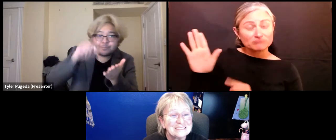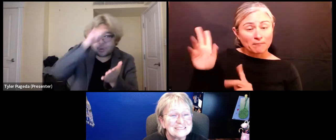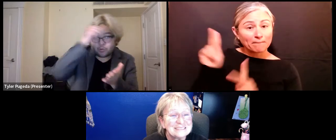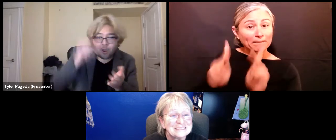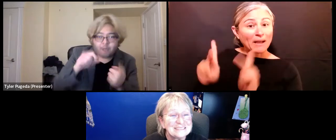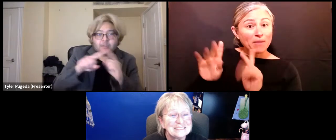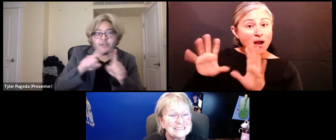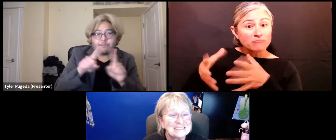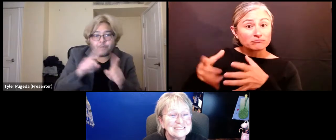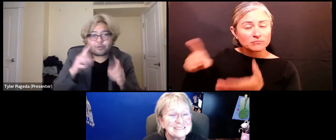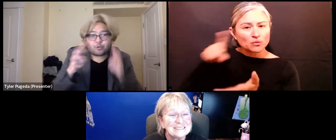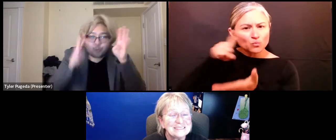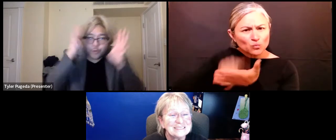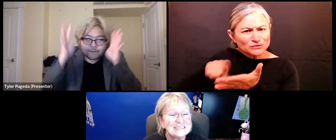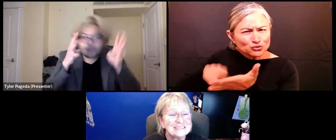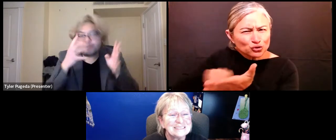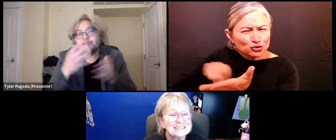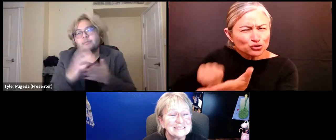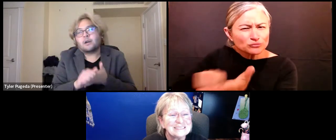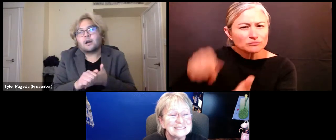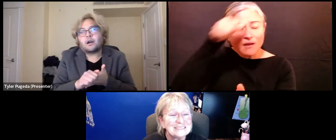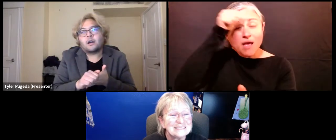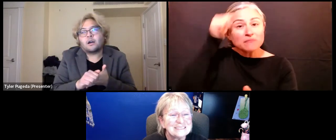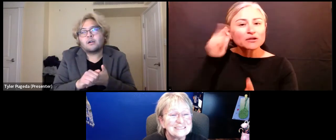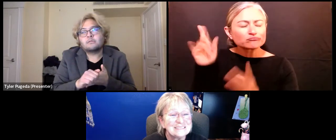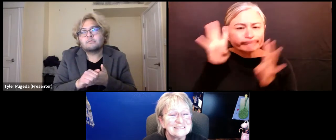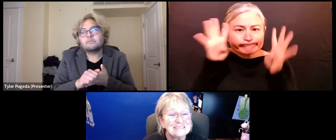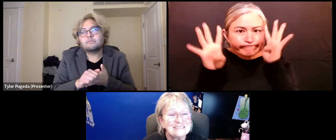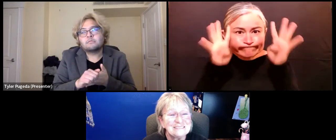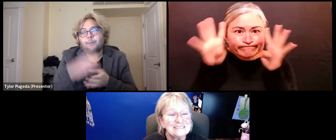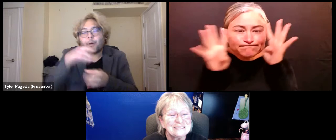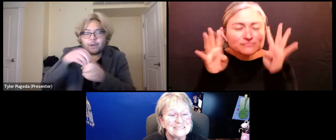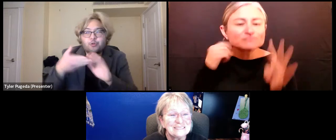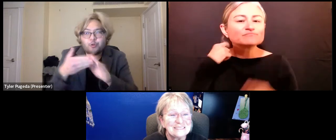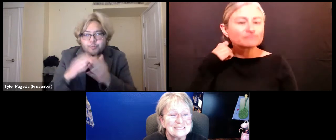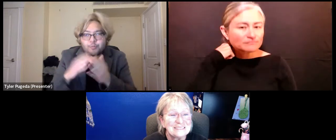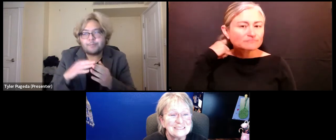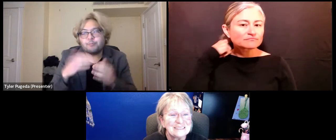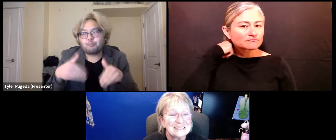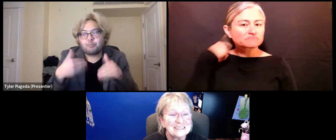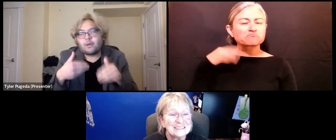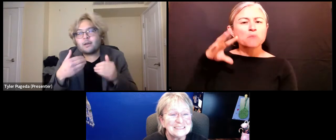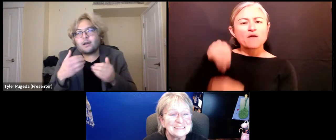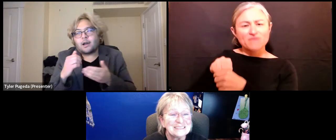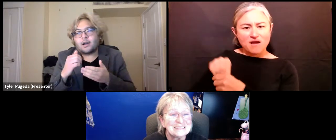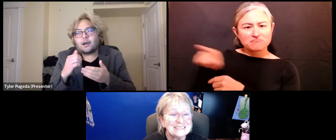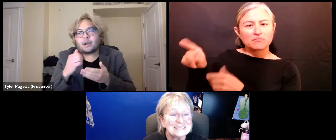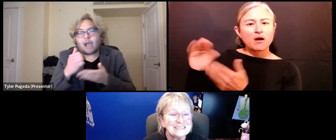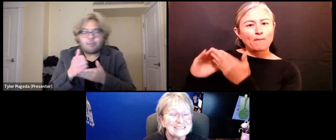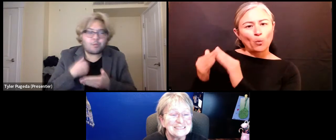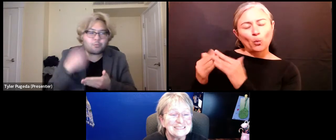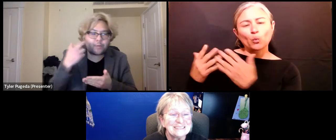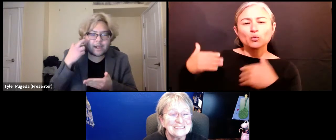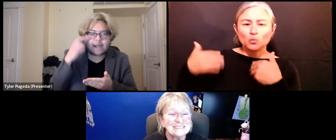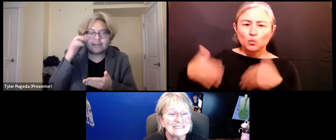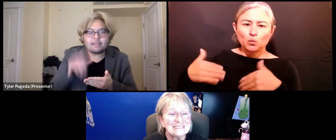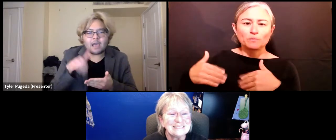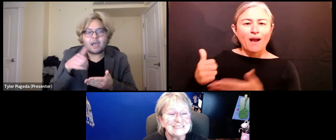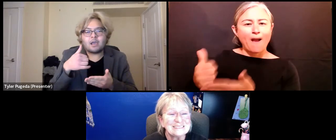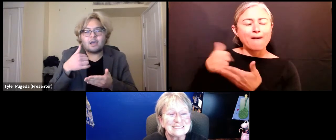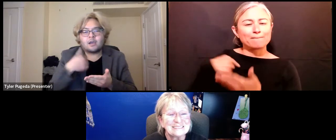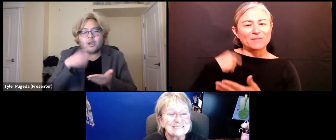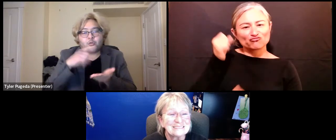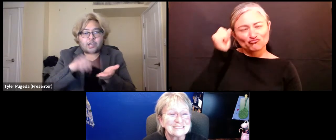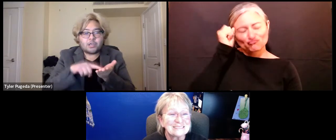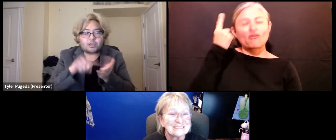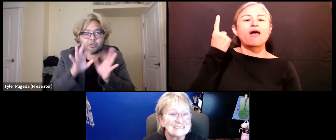what the German people are experiencing. And so they're being very creative and trying to find ways to improve Alzheimer's and to